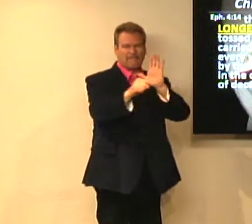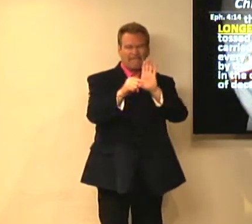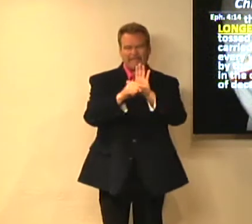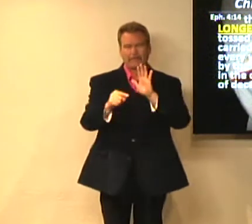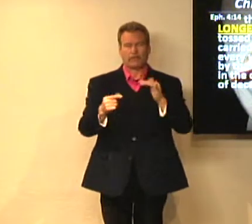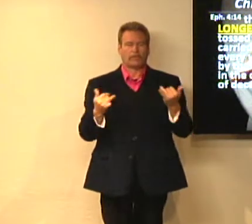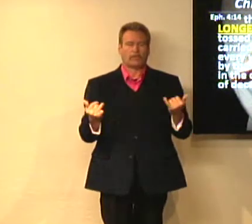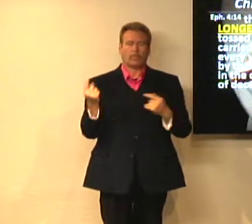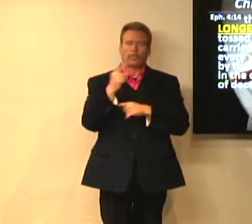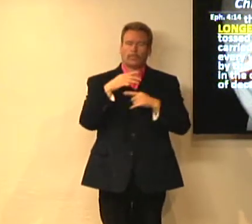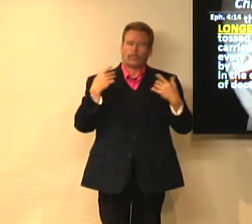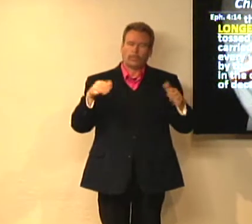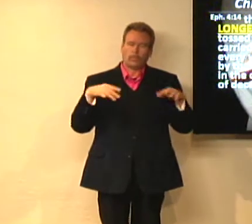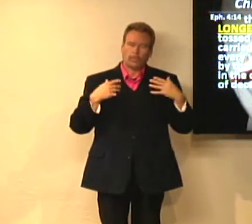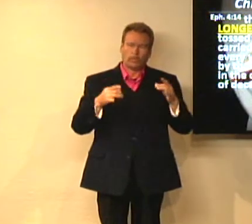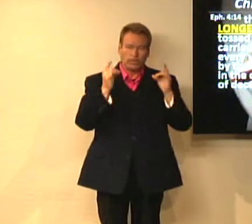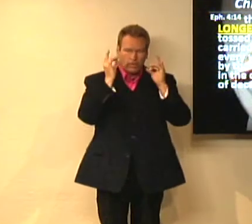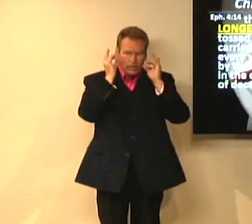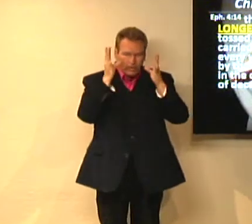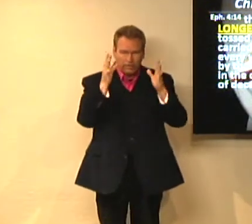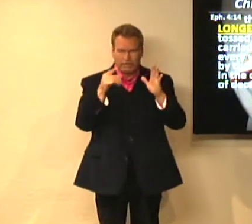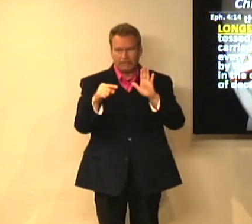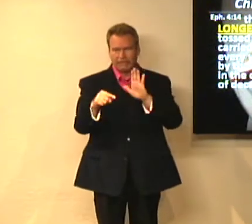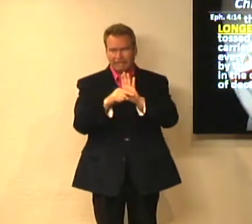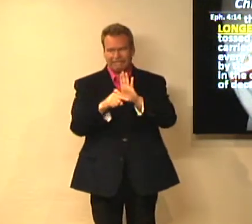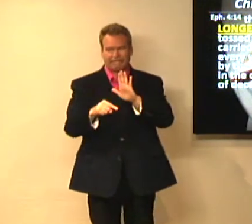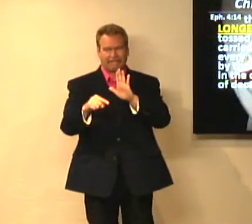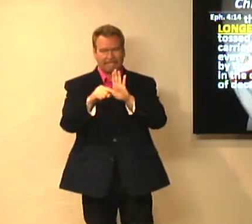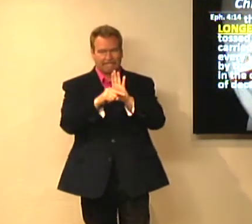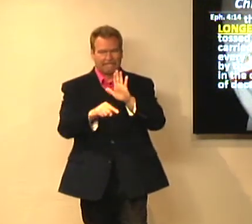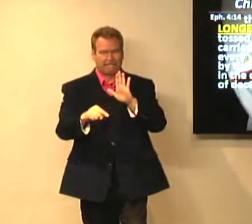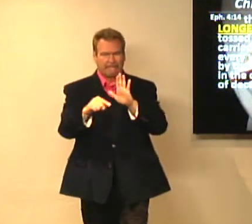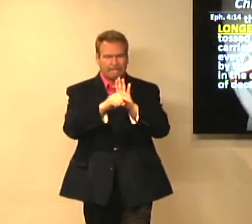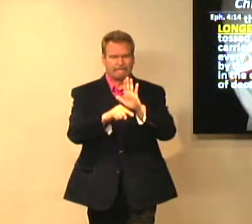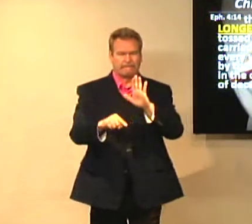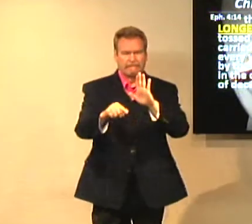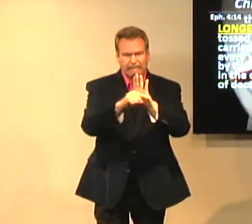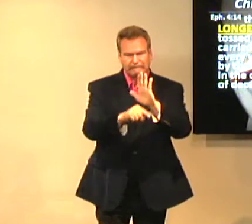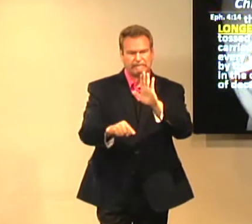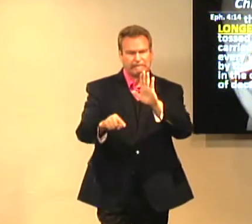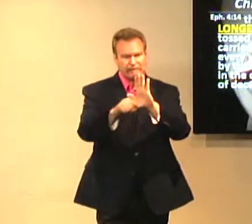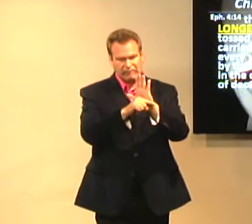Our church is negative. It's awful to continue in negativity.